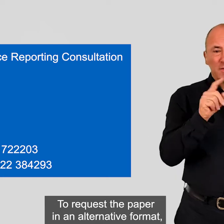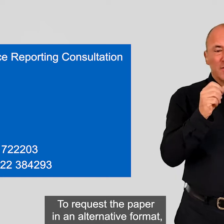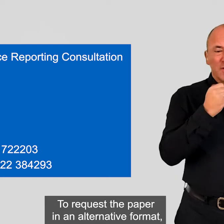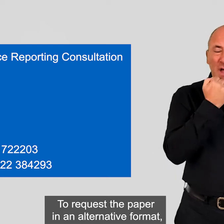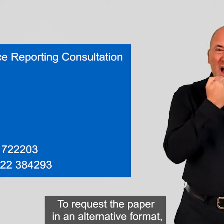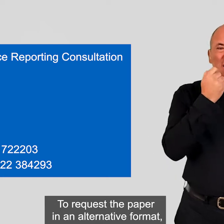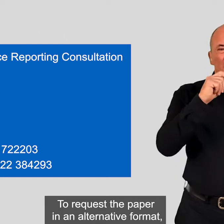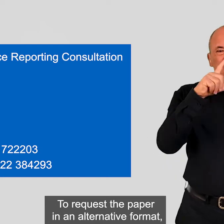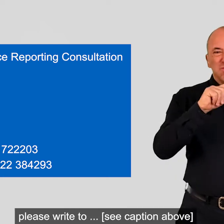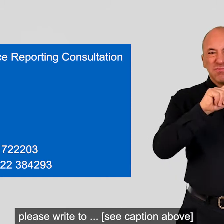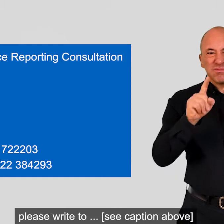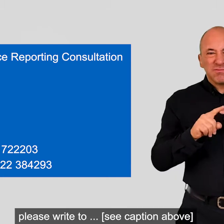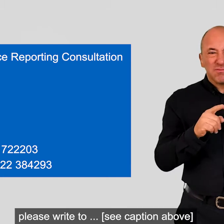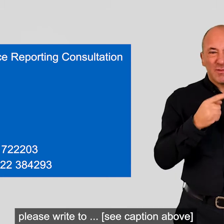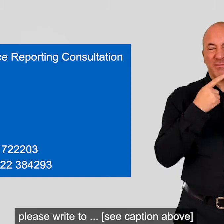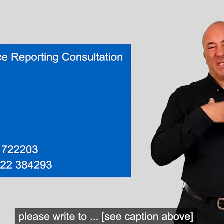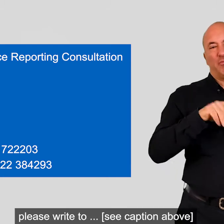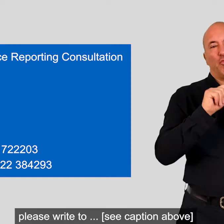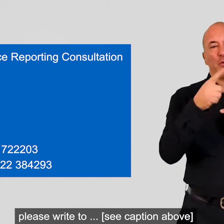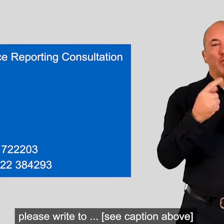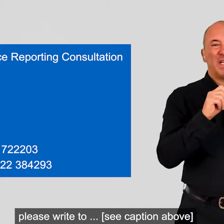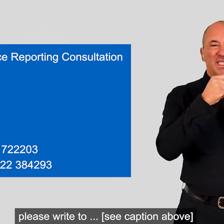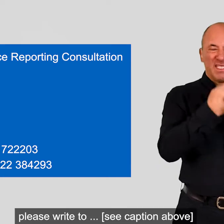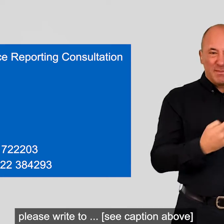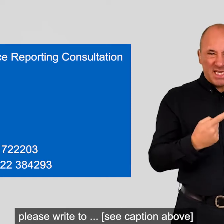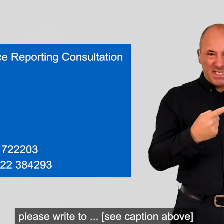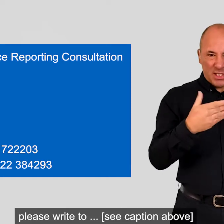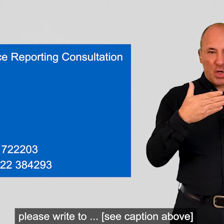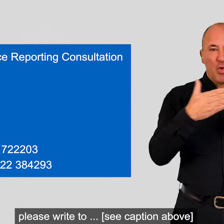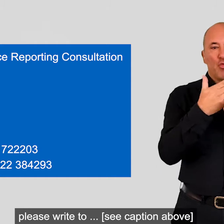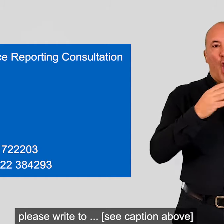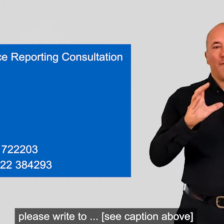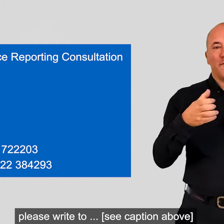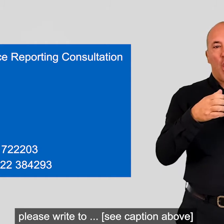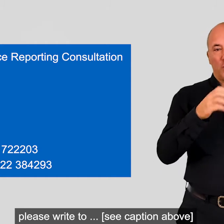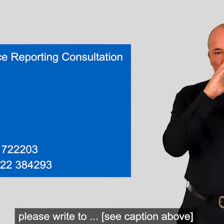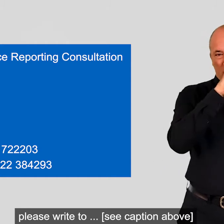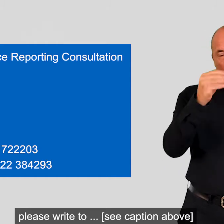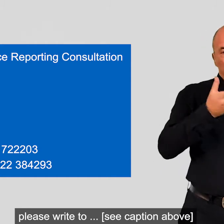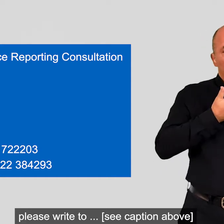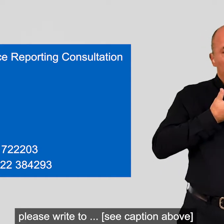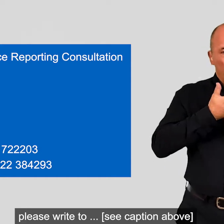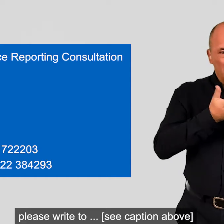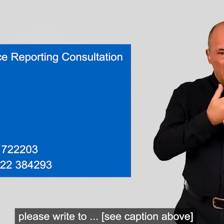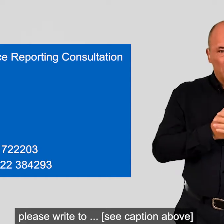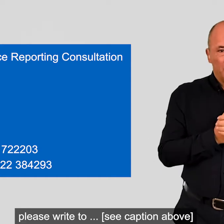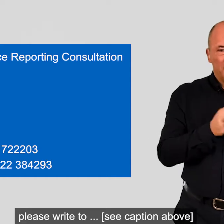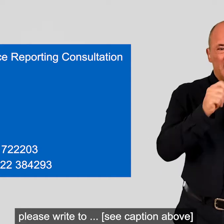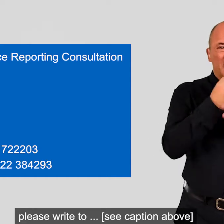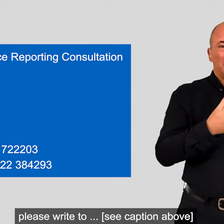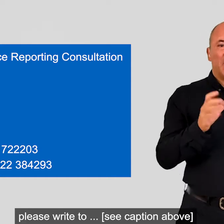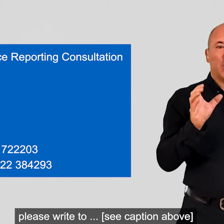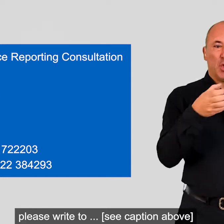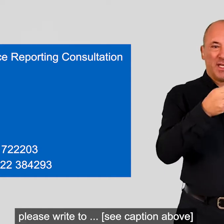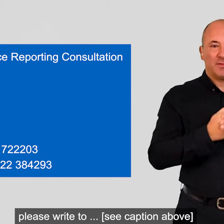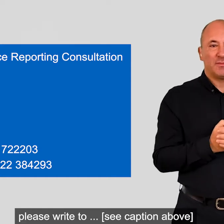alternative format, please write to Disability Workforce Reporting Consultation Disability Unit,